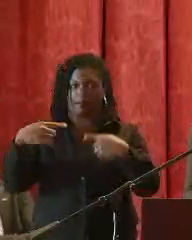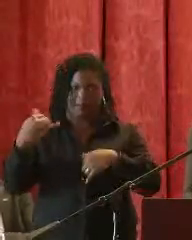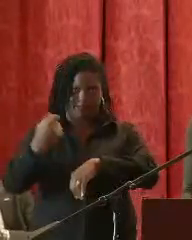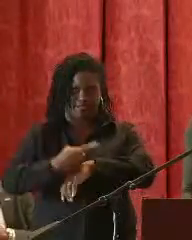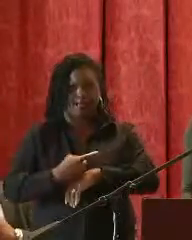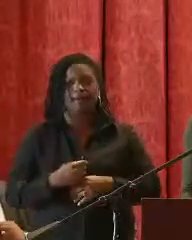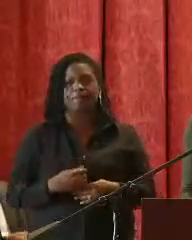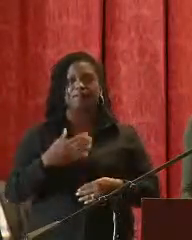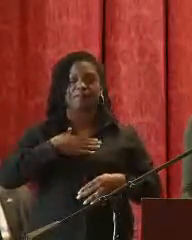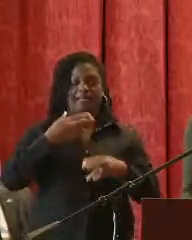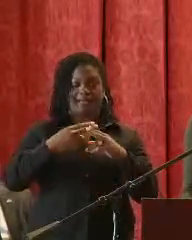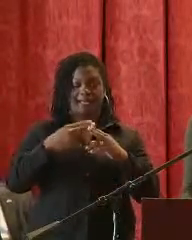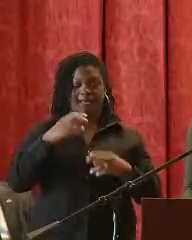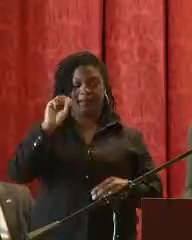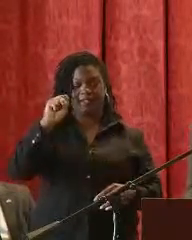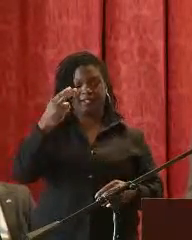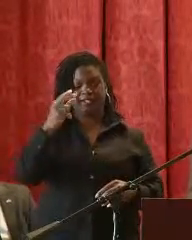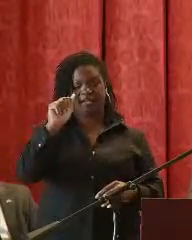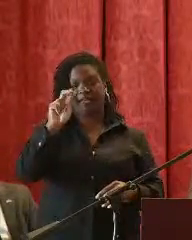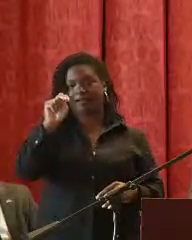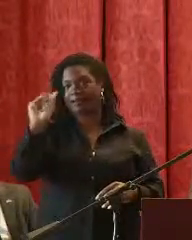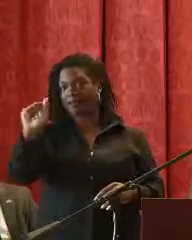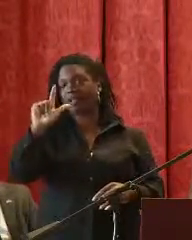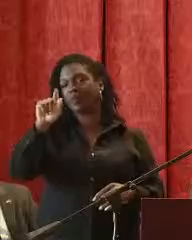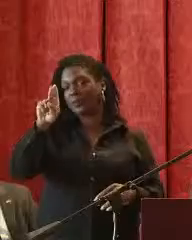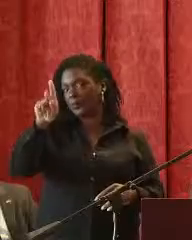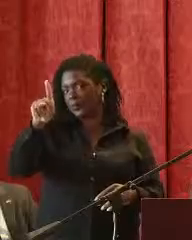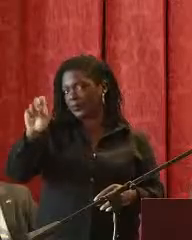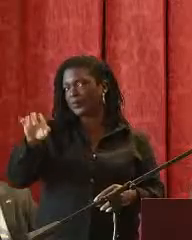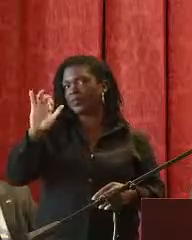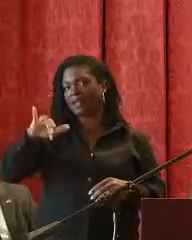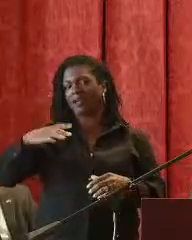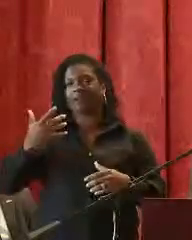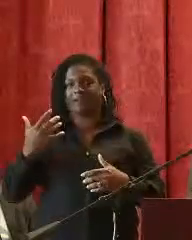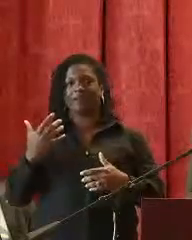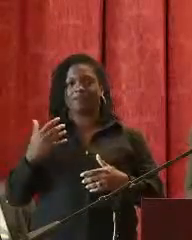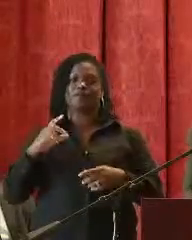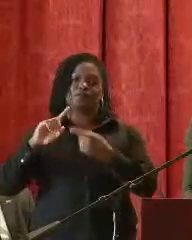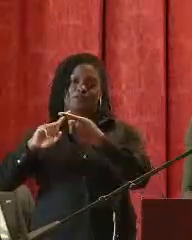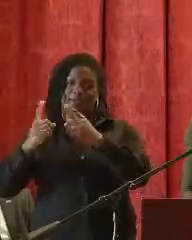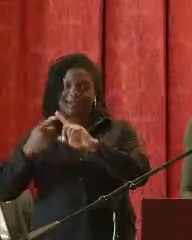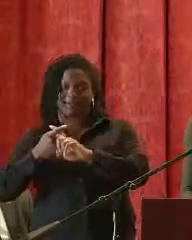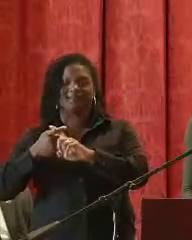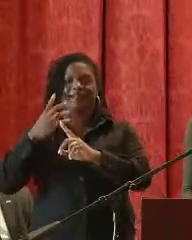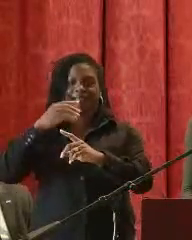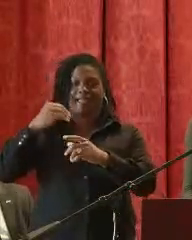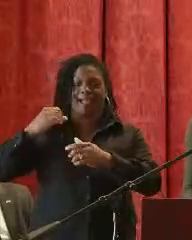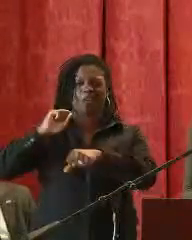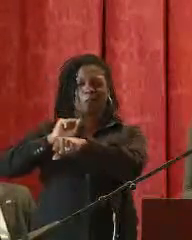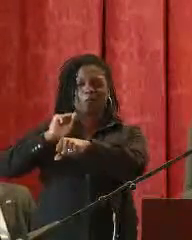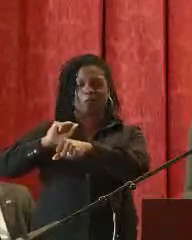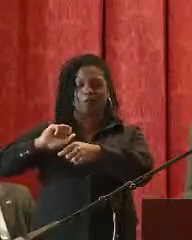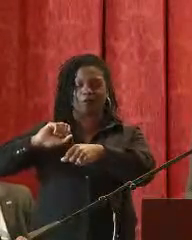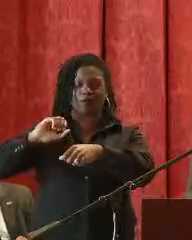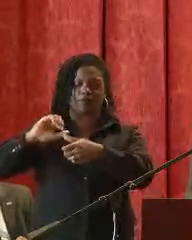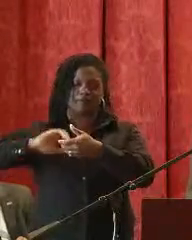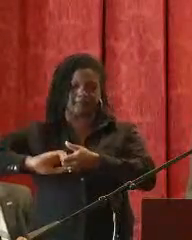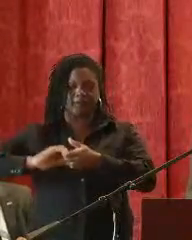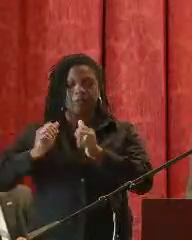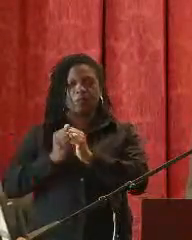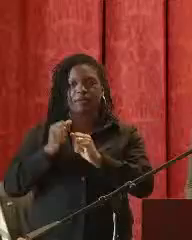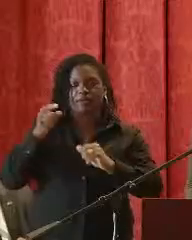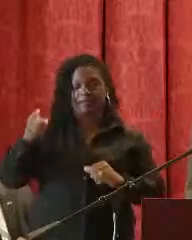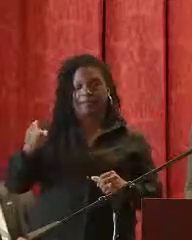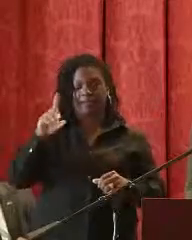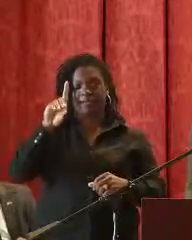I'm Shayna Luke, a colleague and friend of David Green from Lighthouse Louisiana. David has been employed